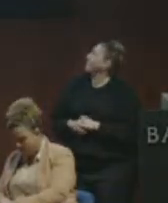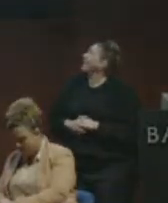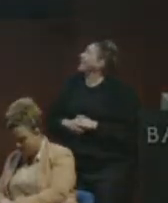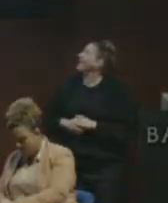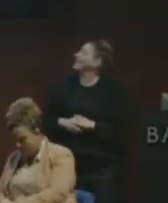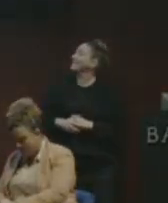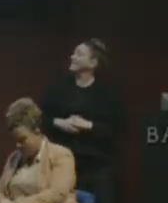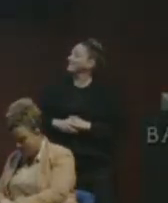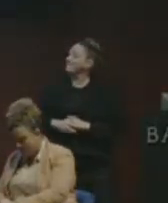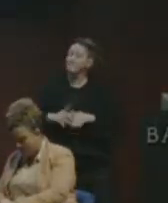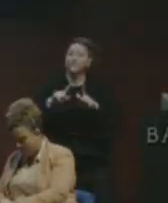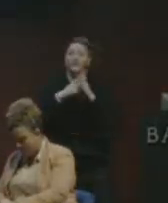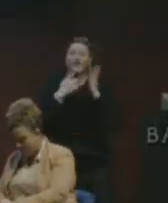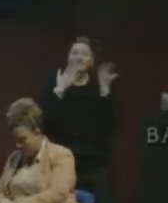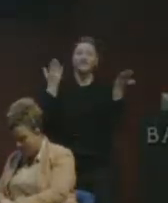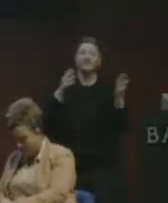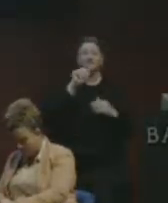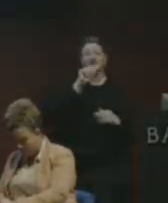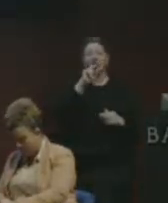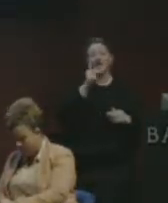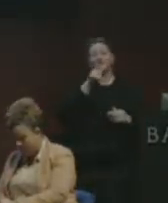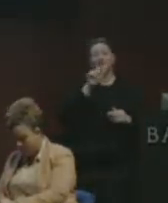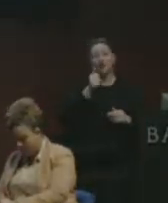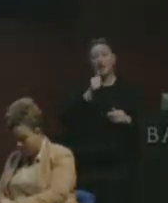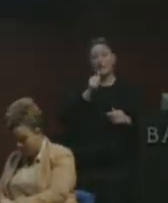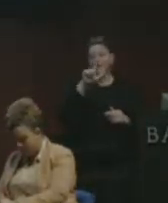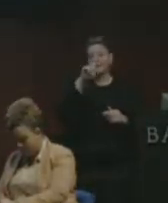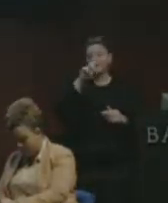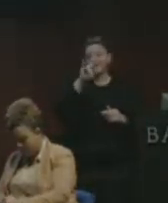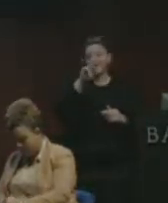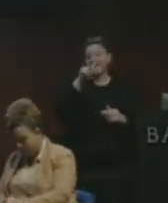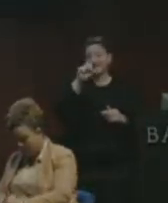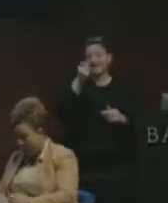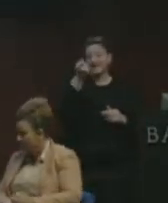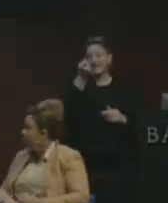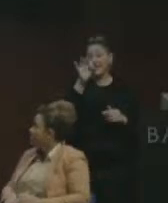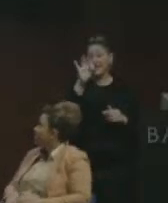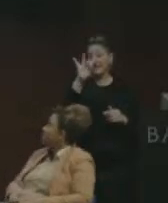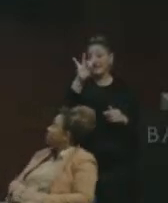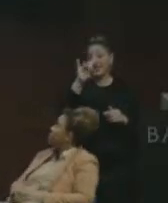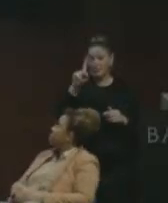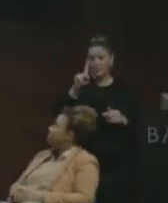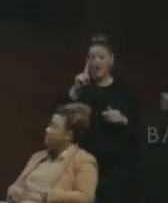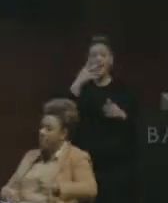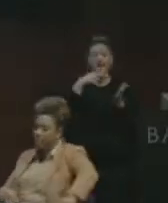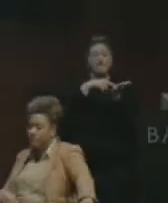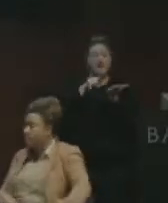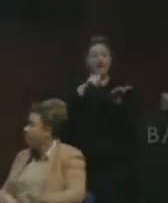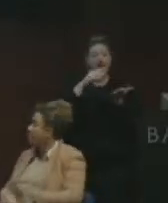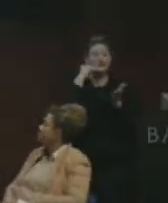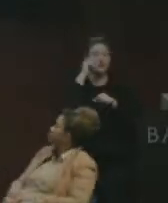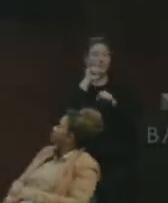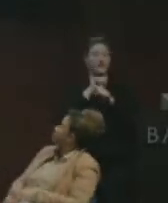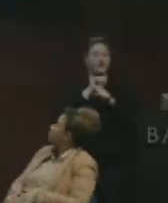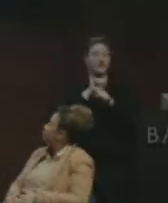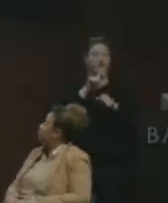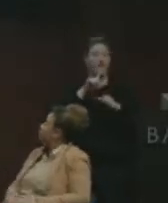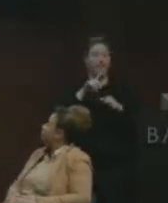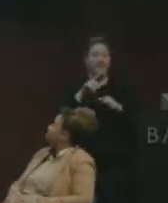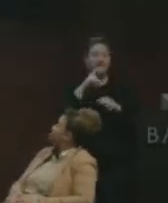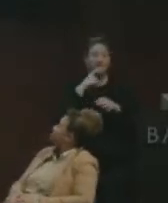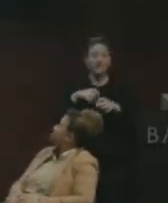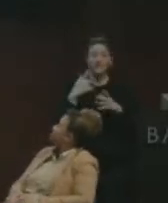to start with the words of Angela Davis in 1981, if we look at paid domestic labor as a site of transnational